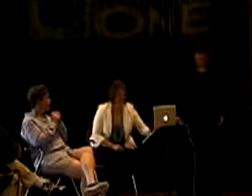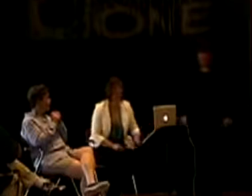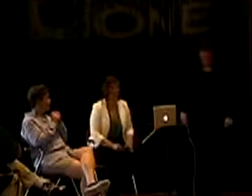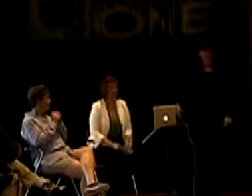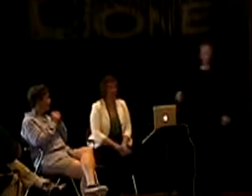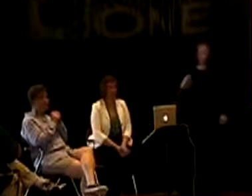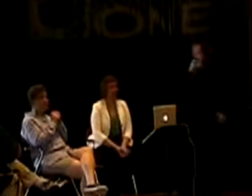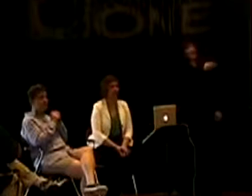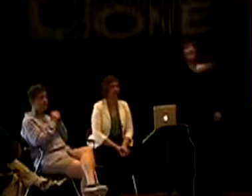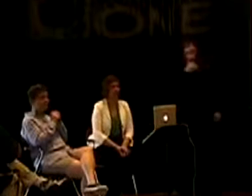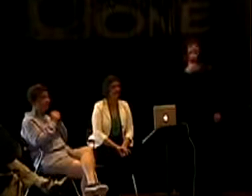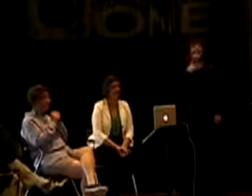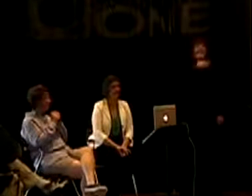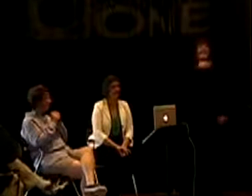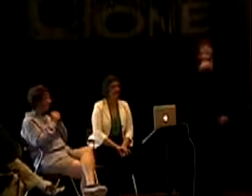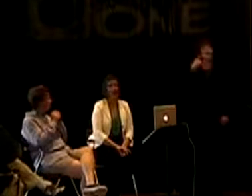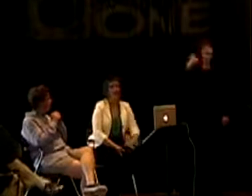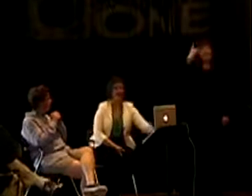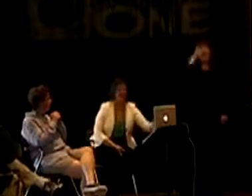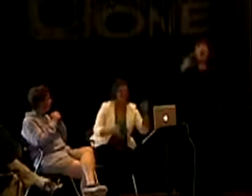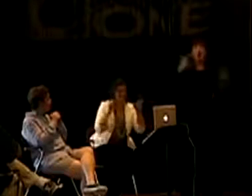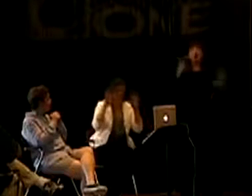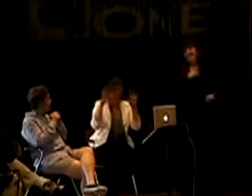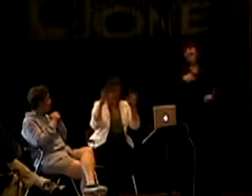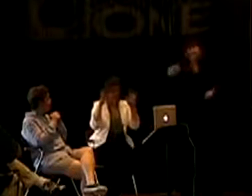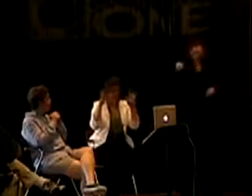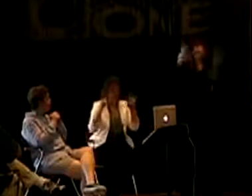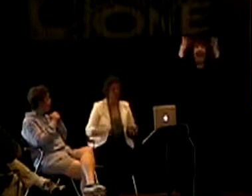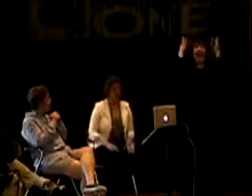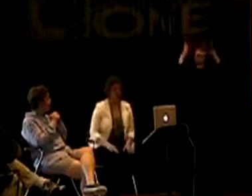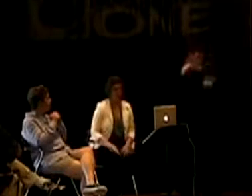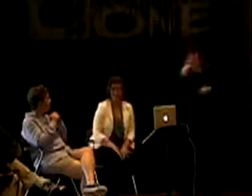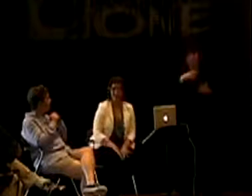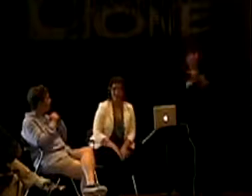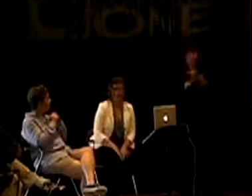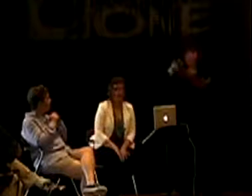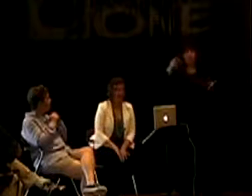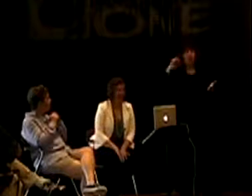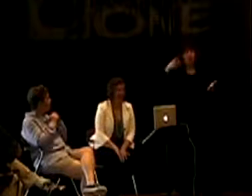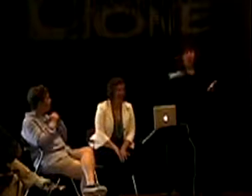I wonder if you can spend a moment. Oh, we've got some major props going on.